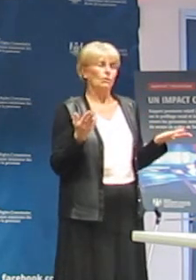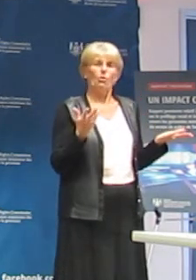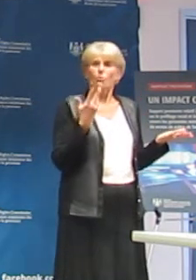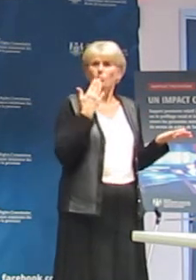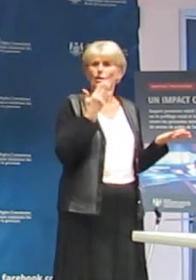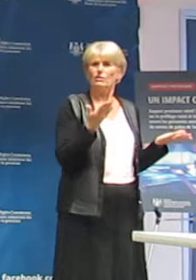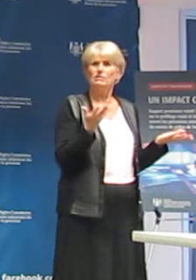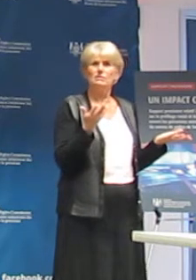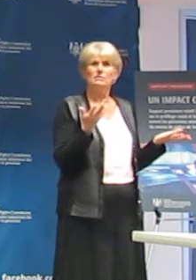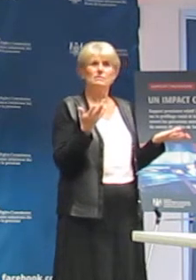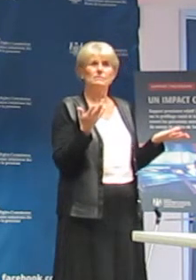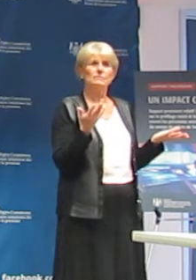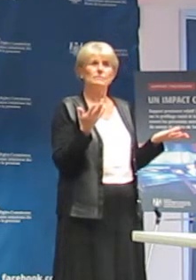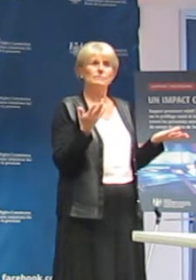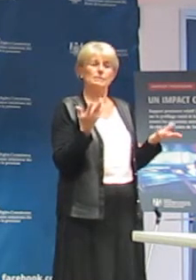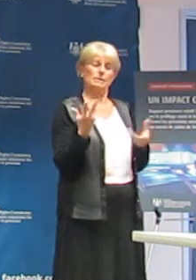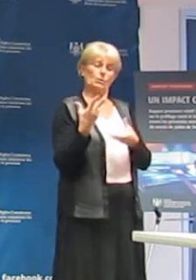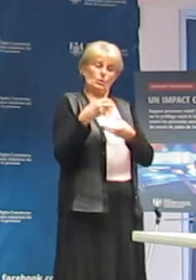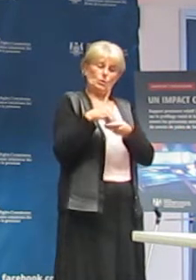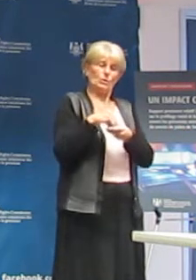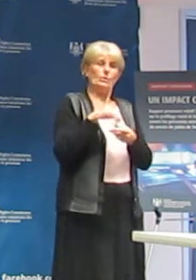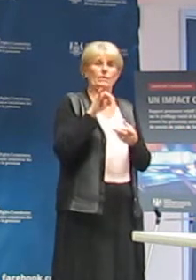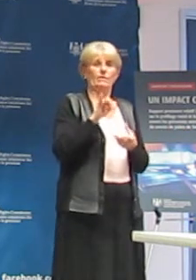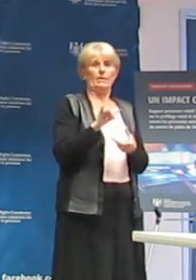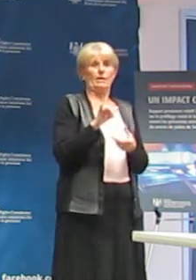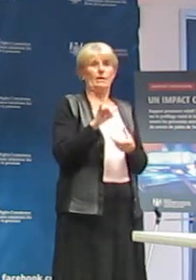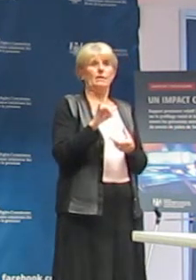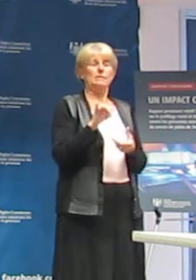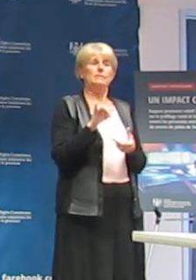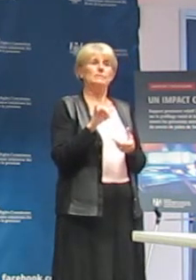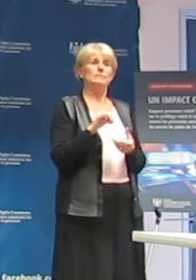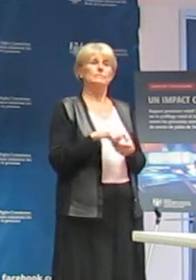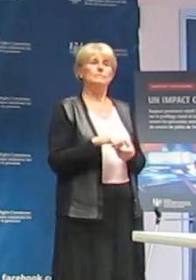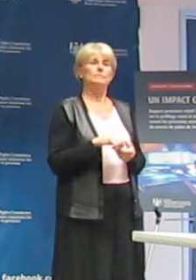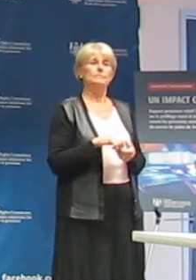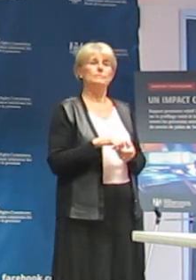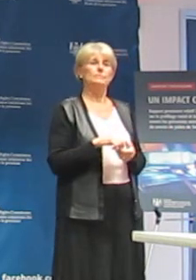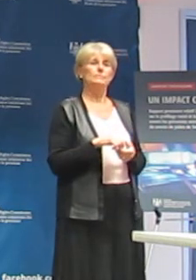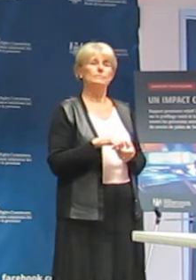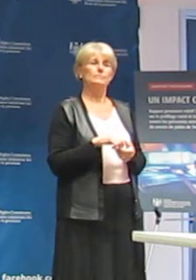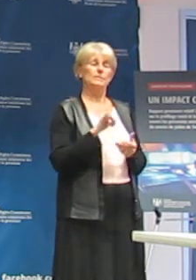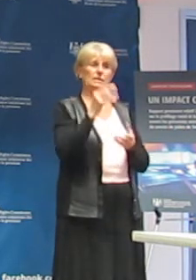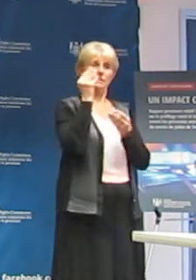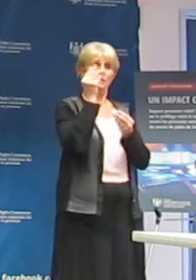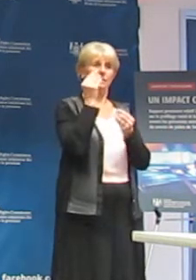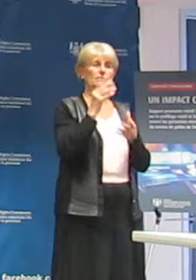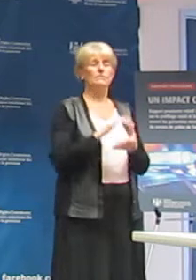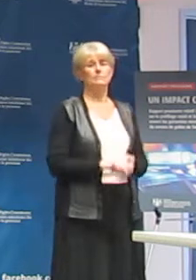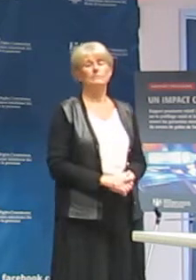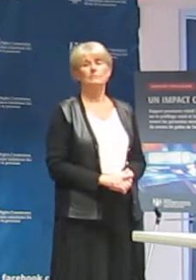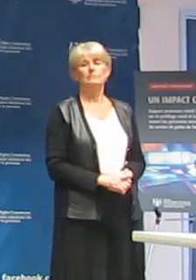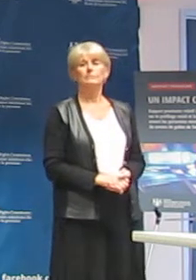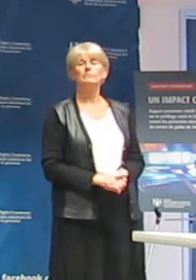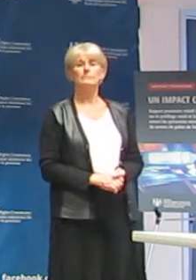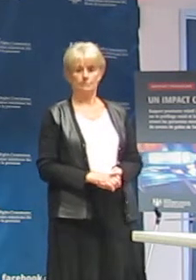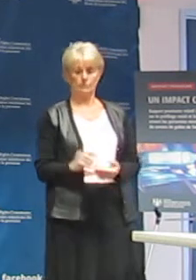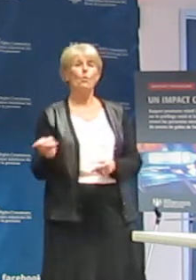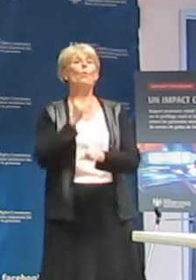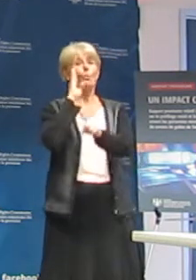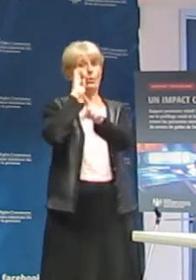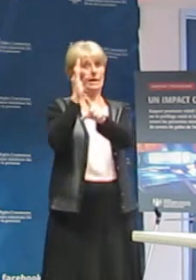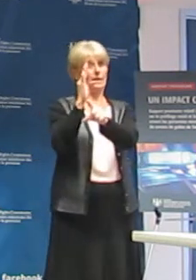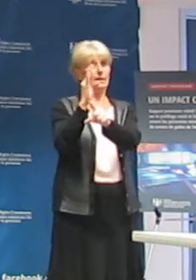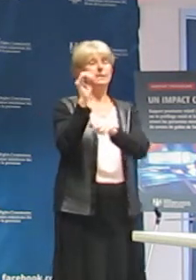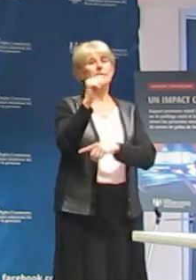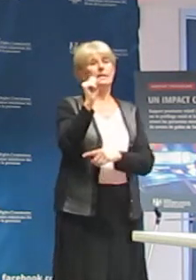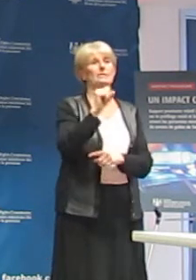good to include this among the data that you examined. So we will be looking